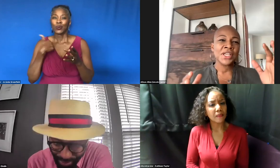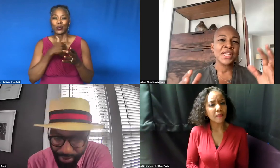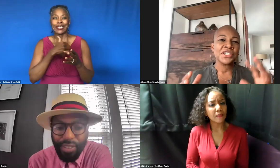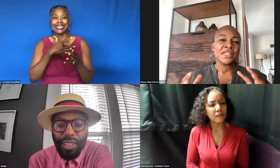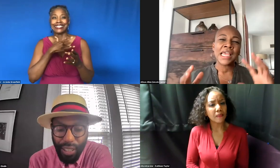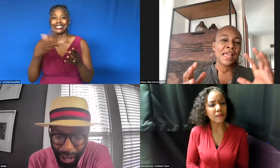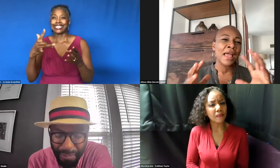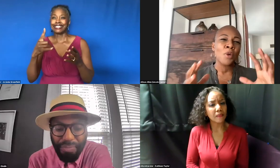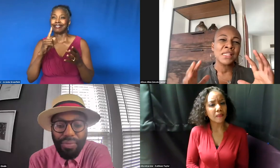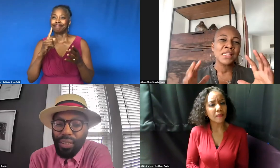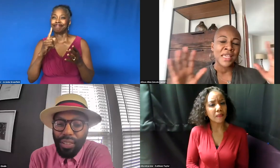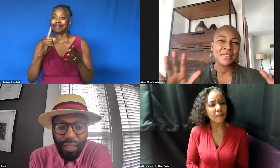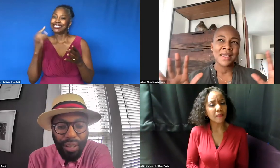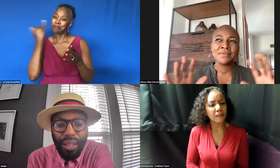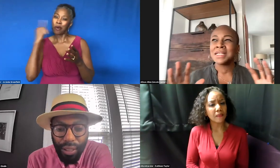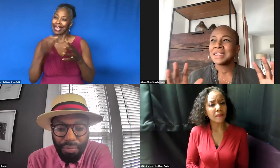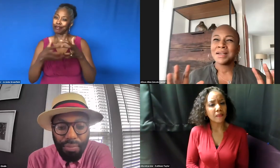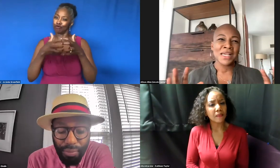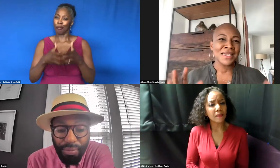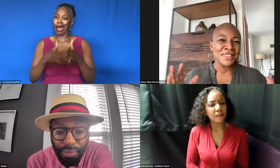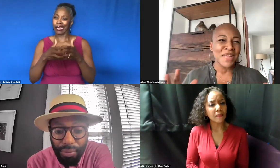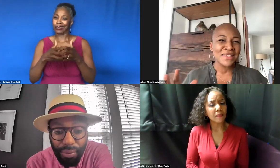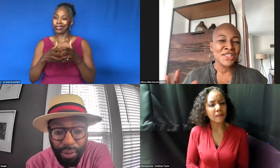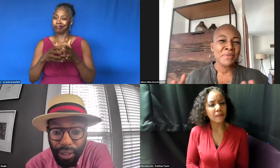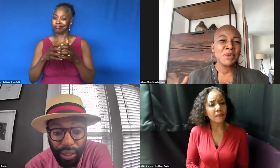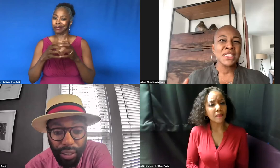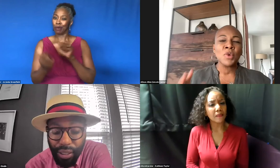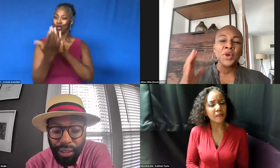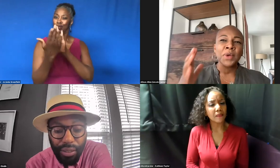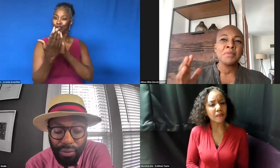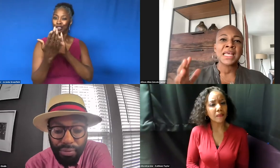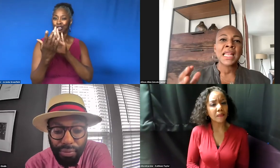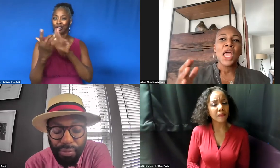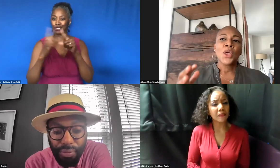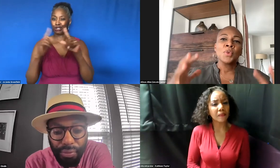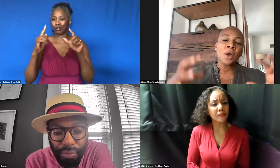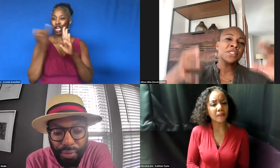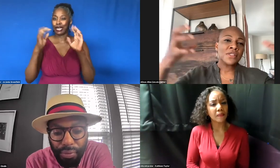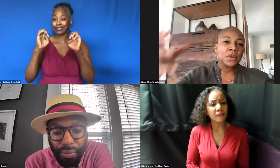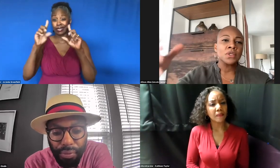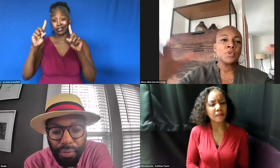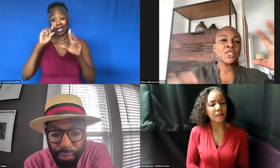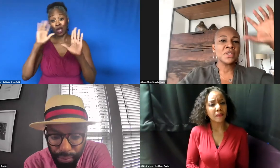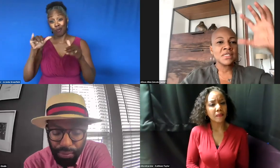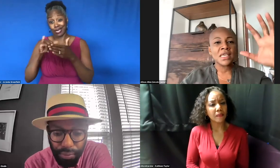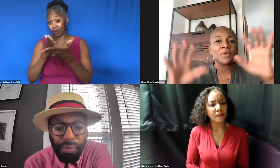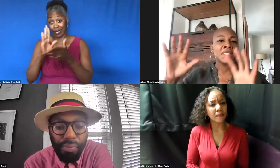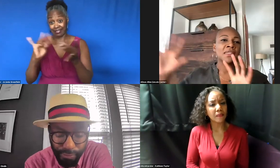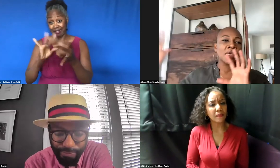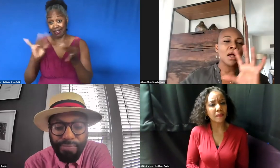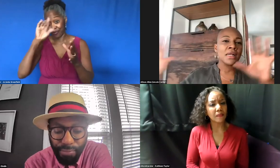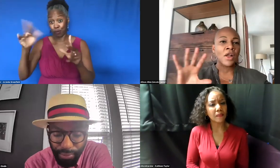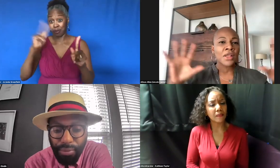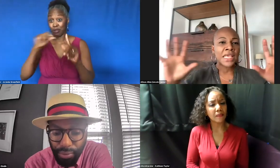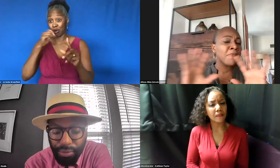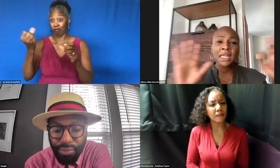arts education. And I hope that's okay to say, and I'm not going to get some nasty grams, but it's, and what do I mean by that? We go into schools, we do this thing, we take